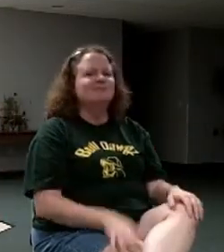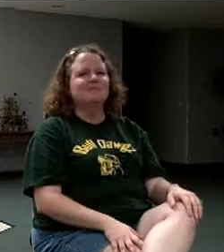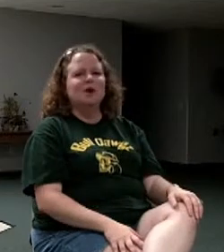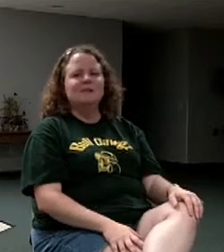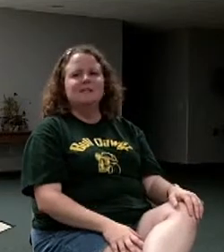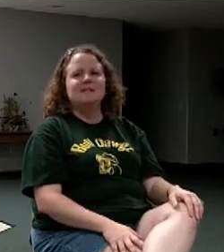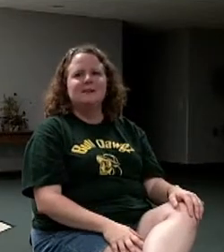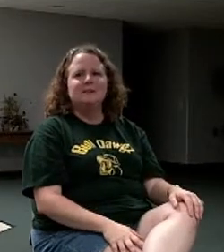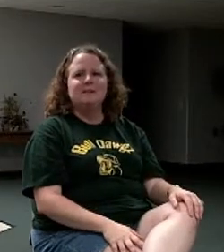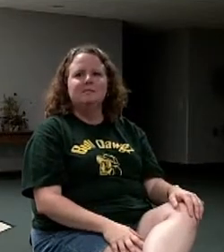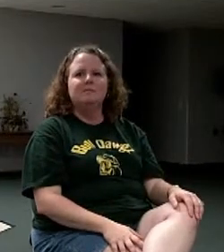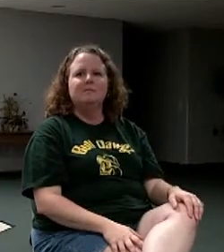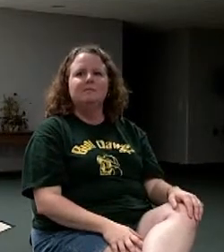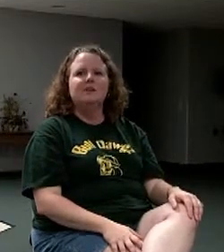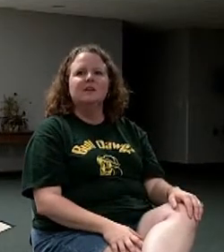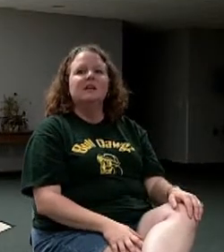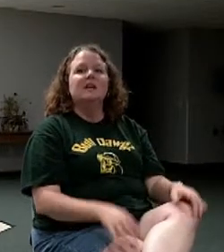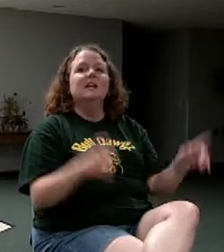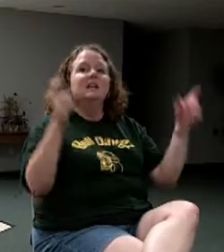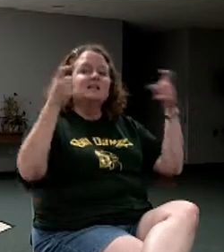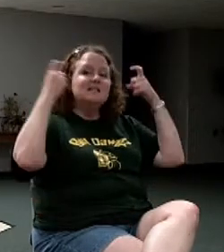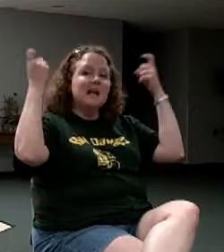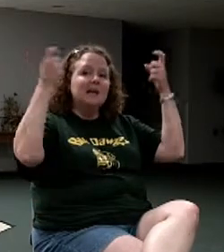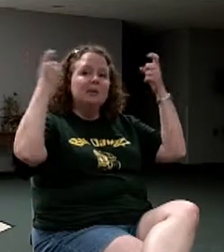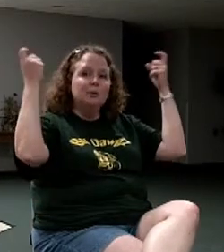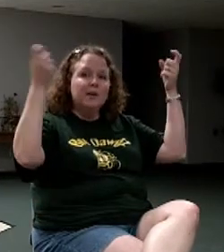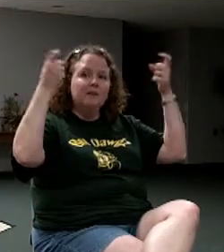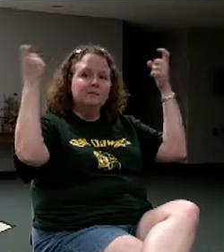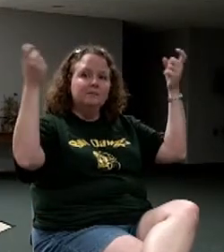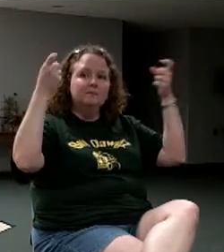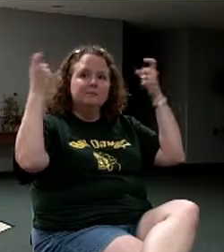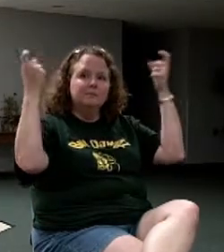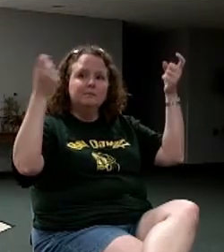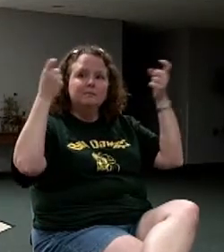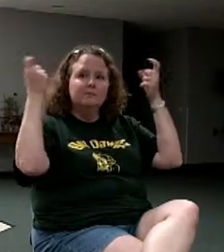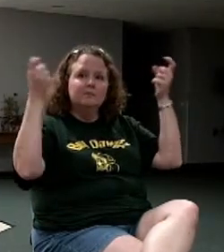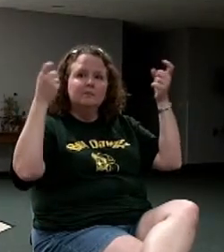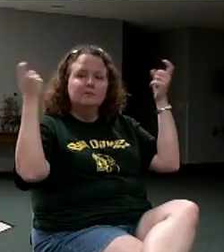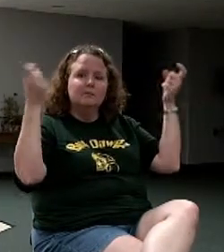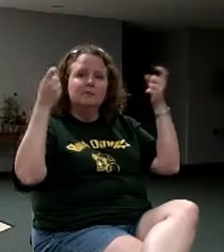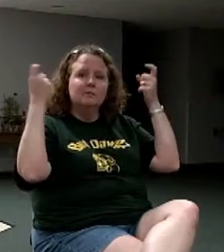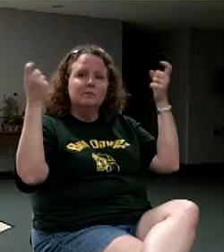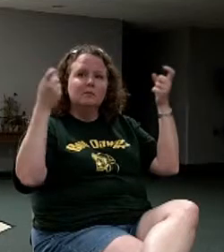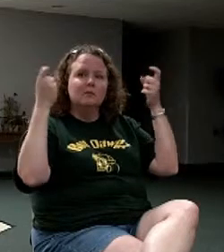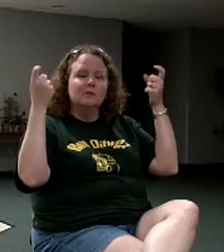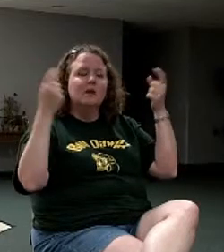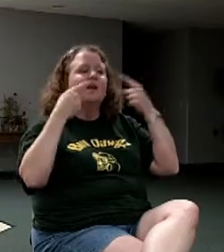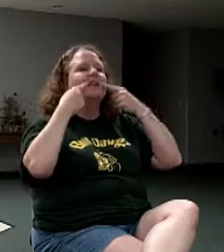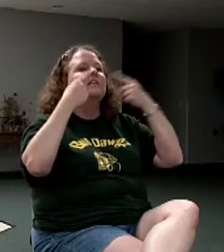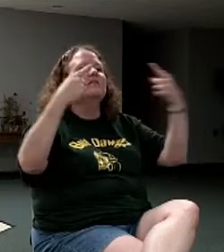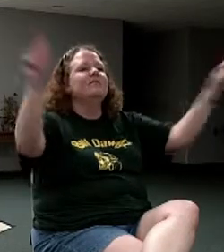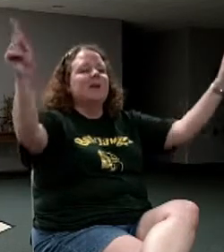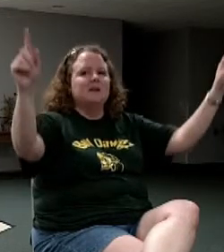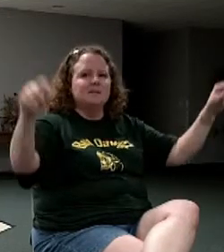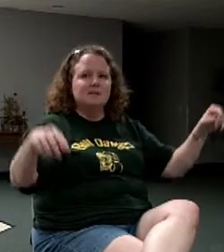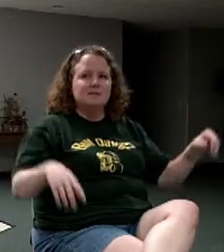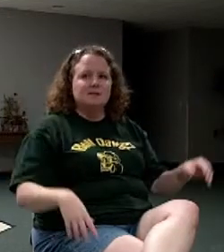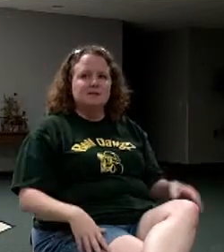It all means the same We thing. learned something that started with this. This is hallelujah. We learned a sign today that it started with this. And it's, Famous. oh,